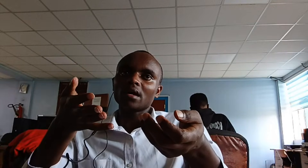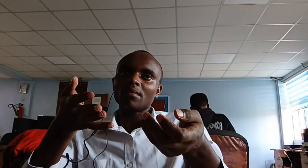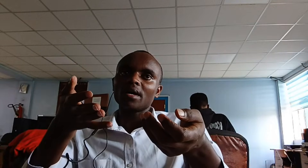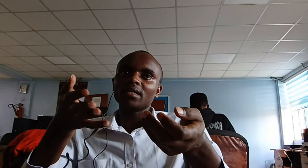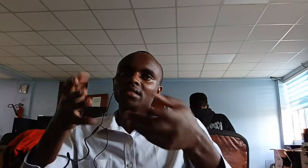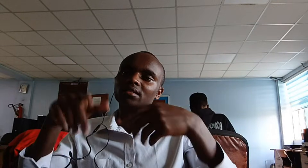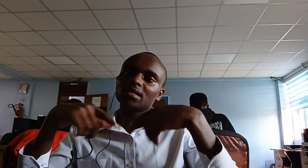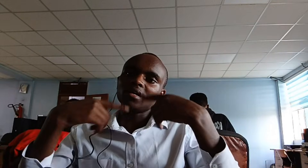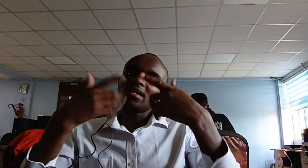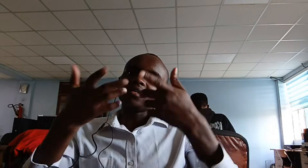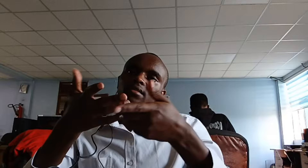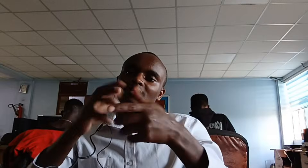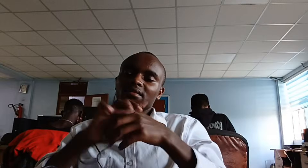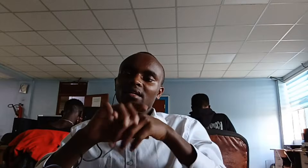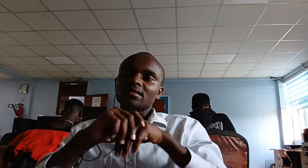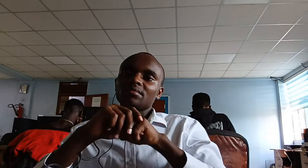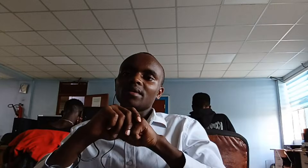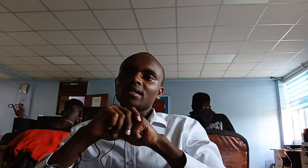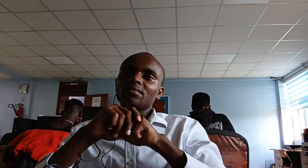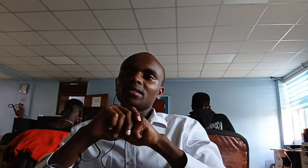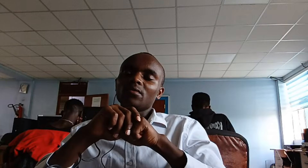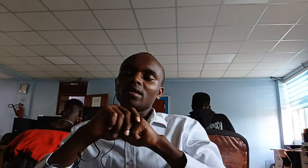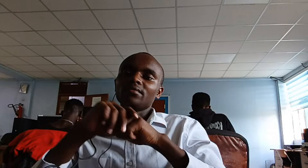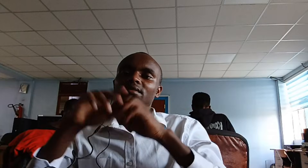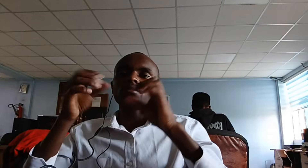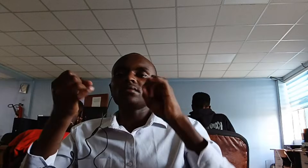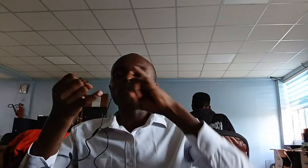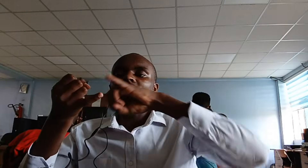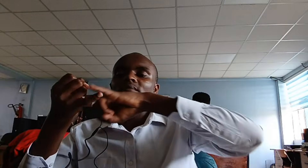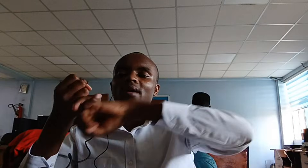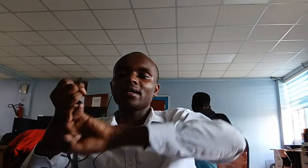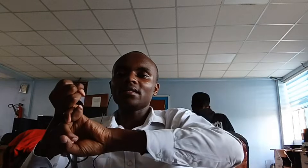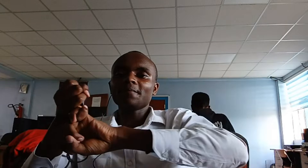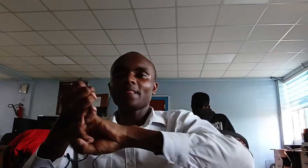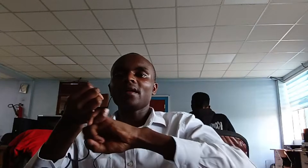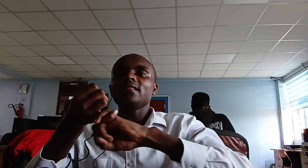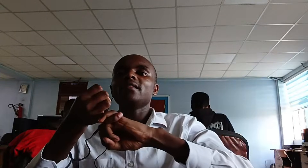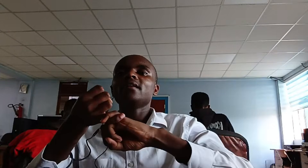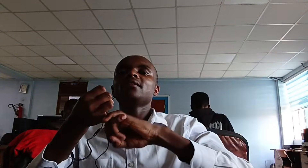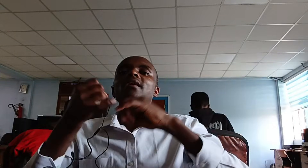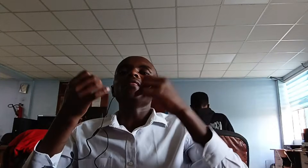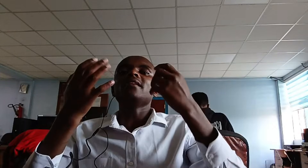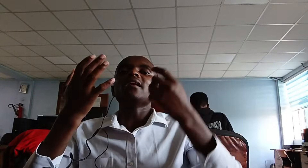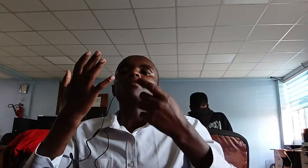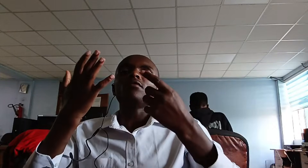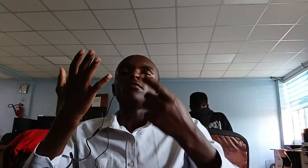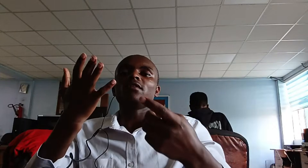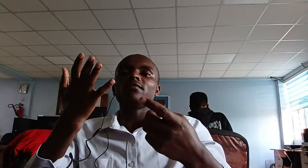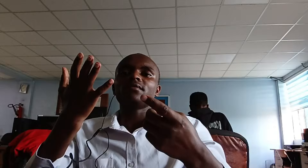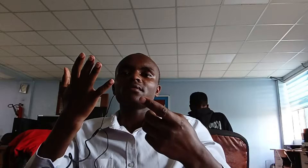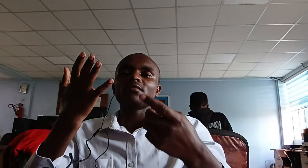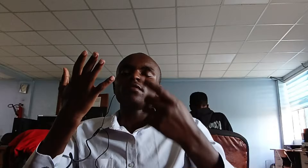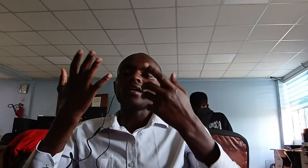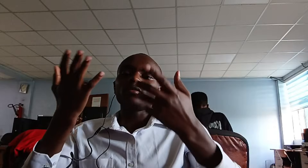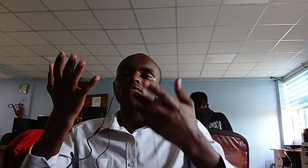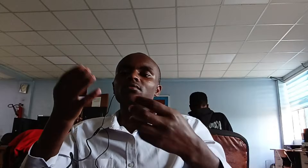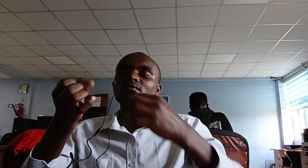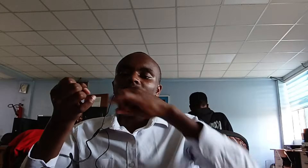man has married many wives, so it's marry, and then the number of wives. If there are two, it's